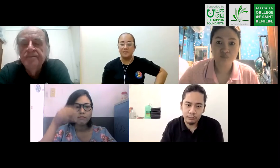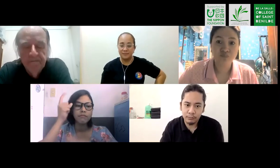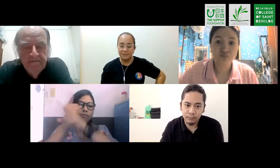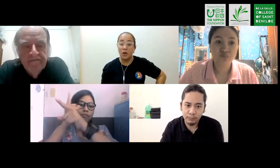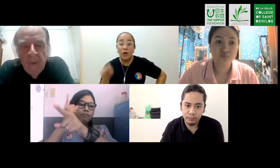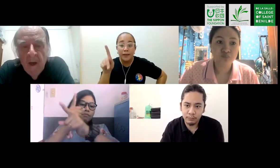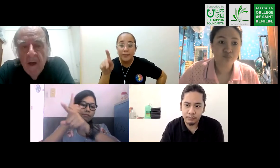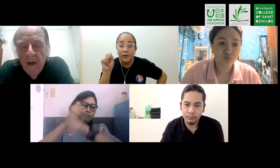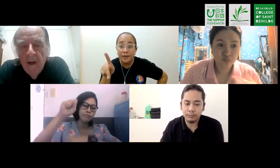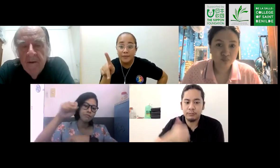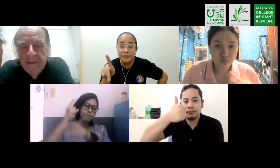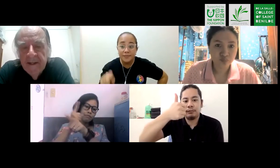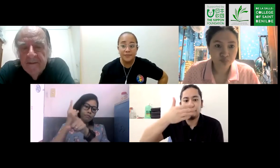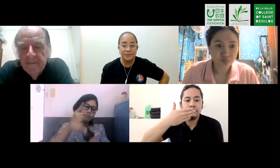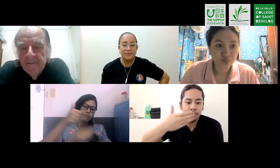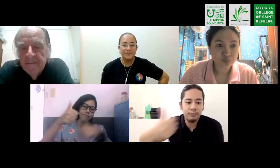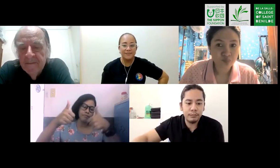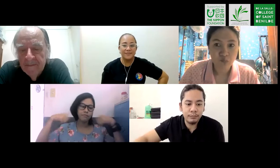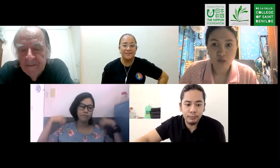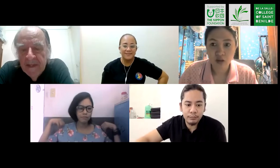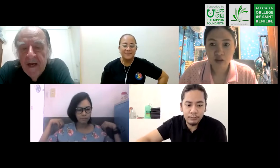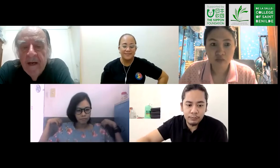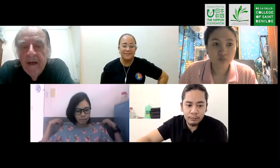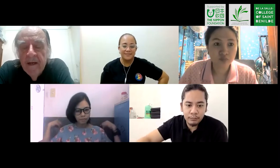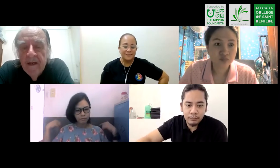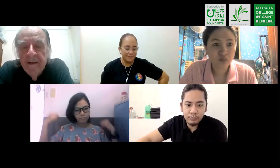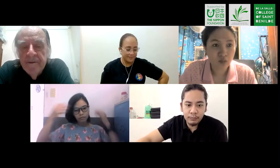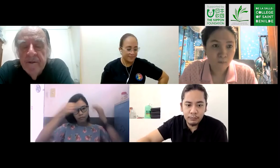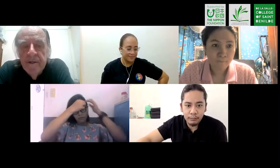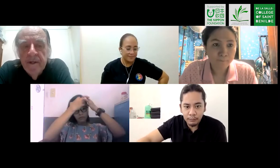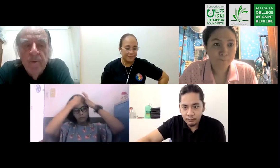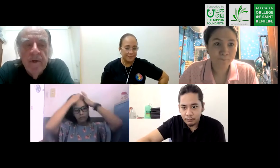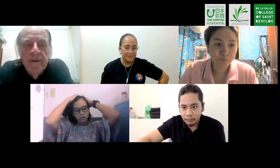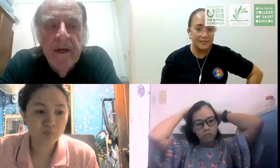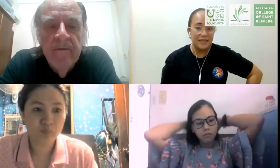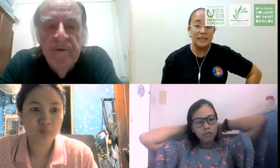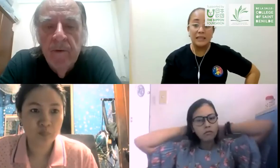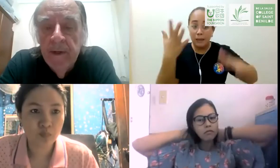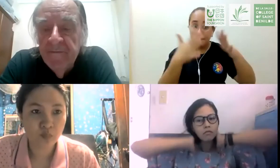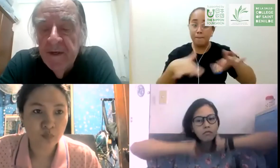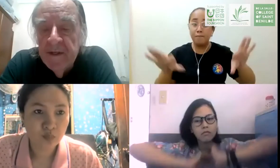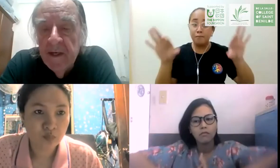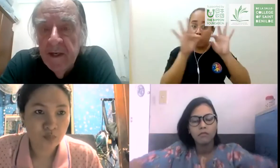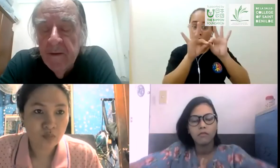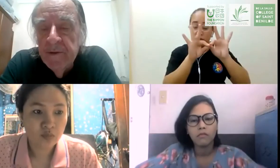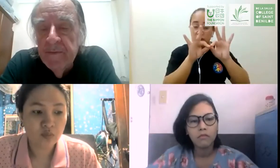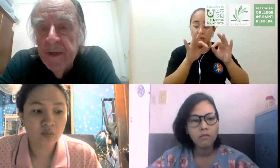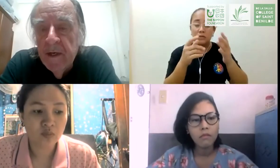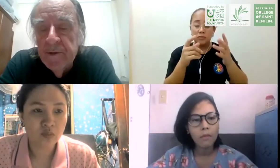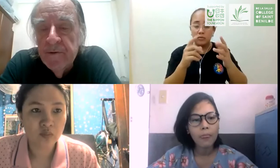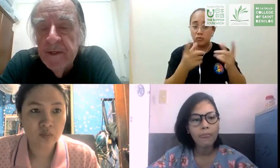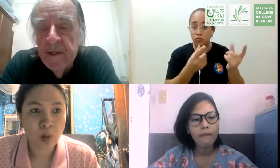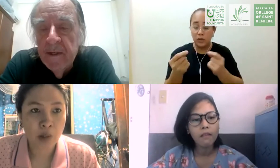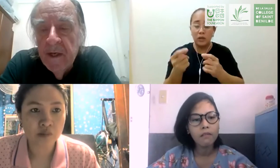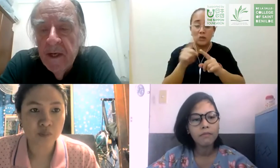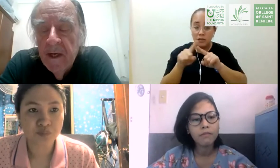Okay. All right, yeah. Thank you, sir. And this is the important thing of doing different sign languages,